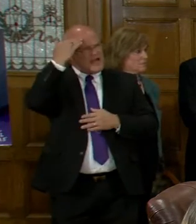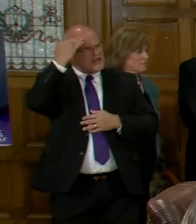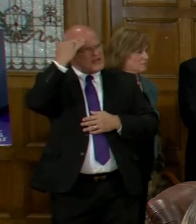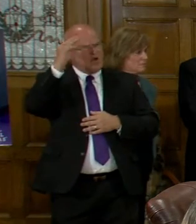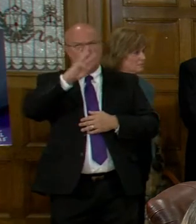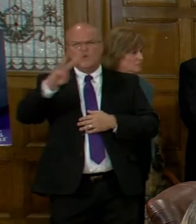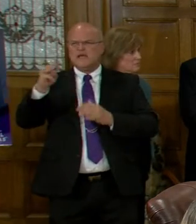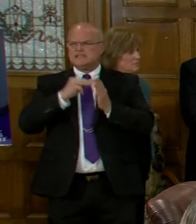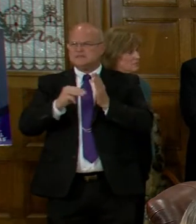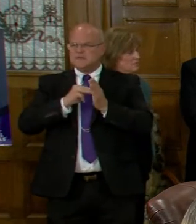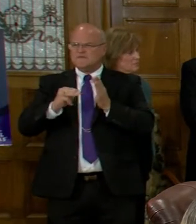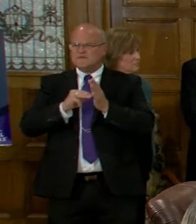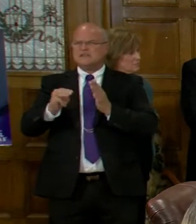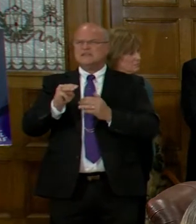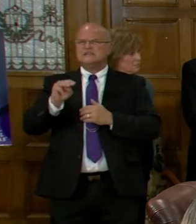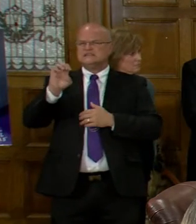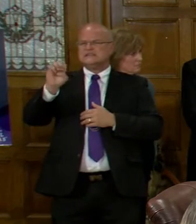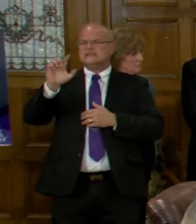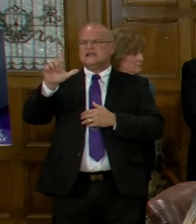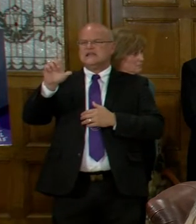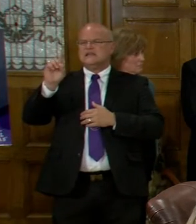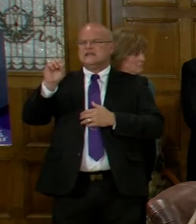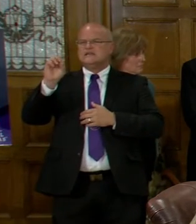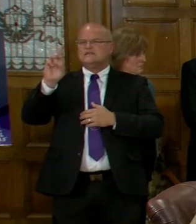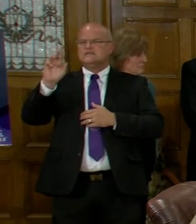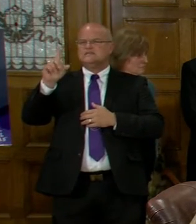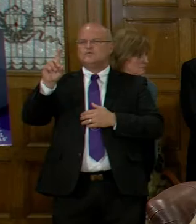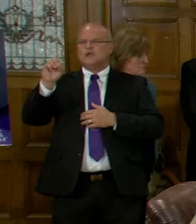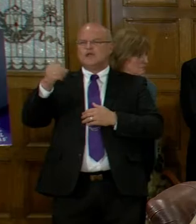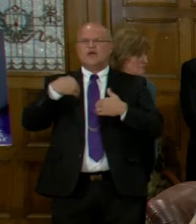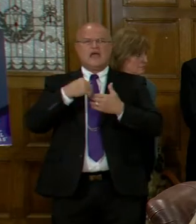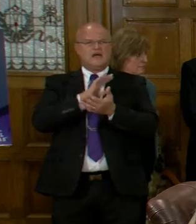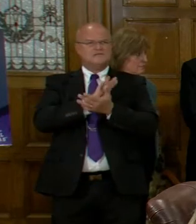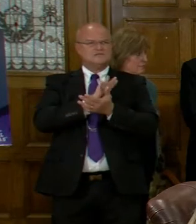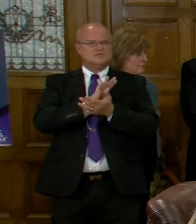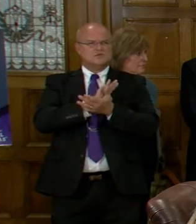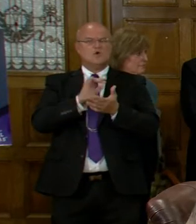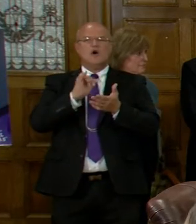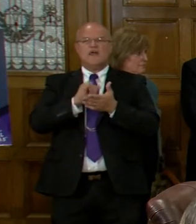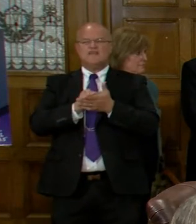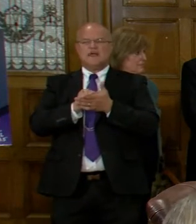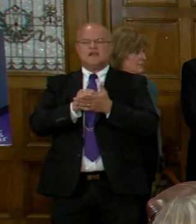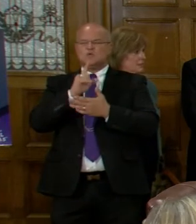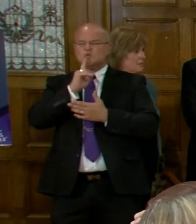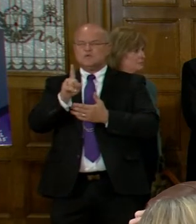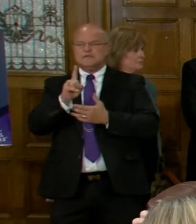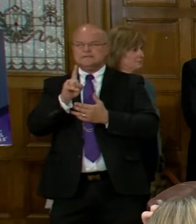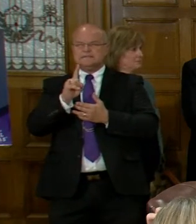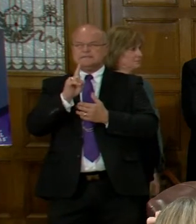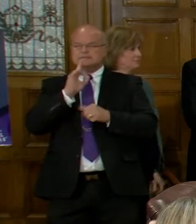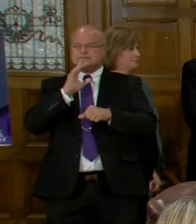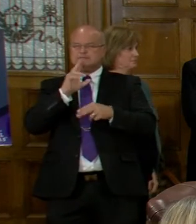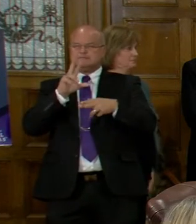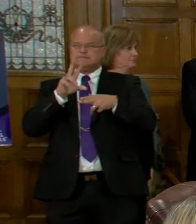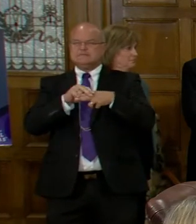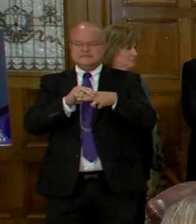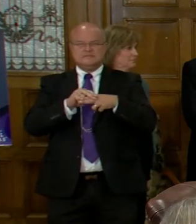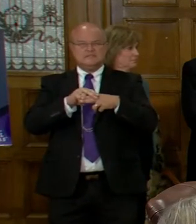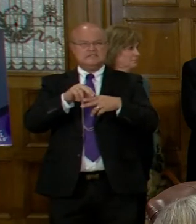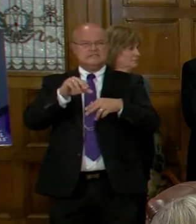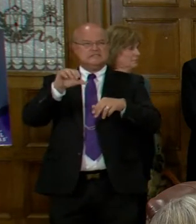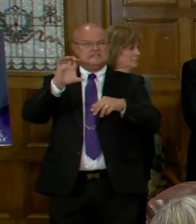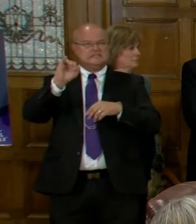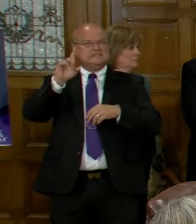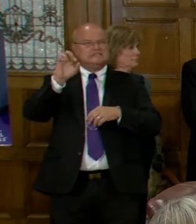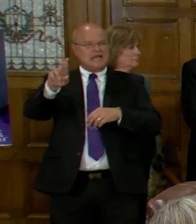West Memphis, El Dorado have schools that are forward-leaning in cybersecurity education, but as the dean pointed